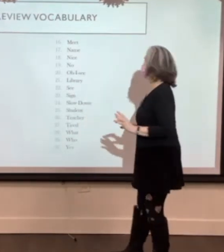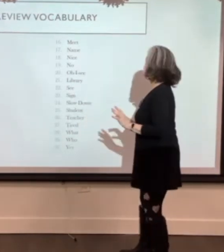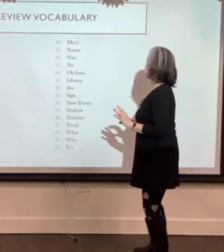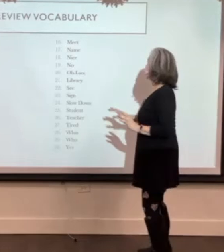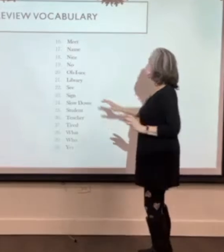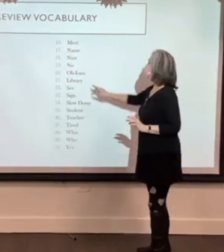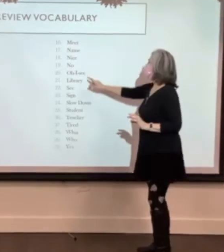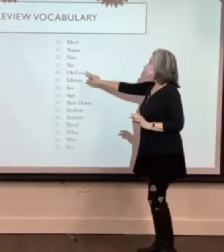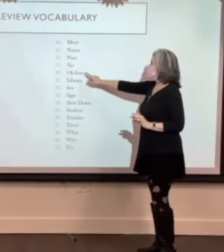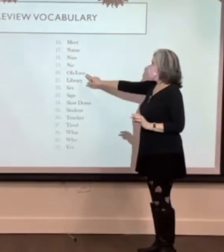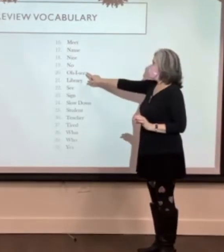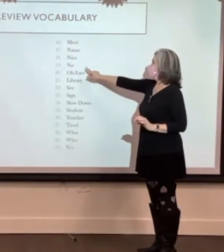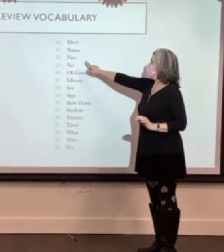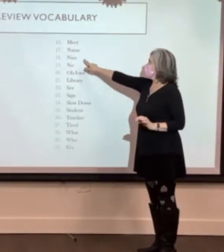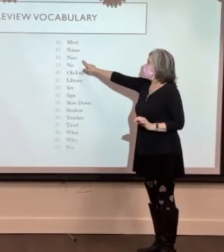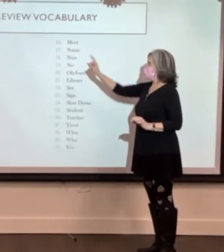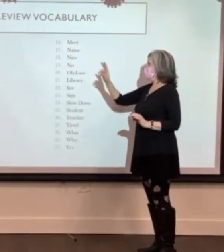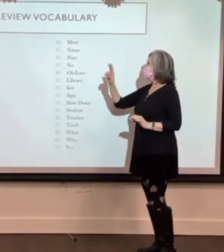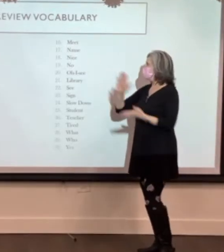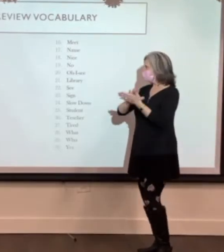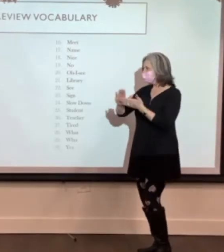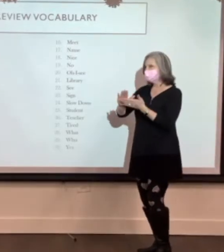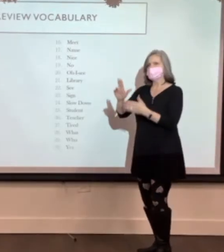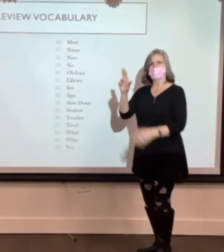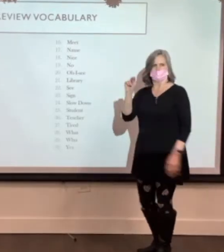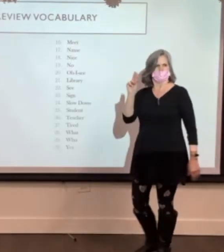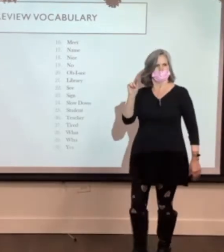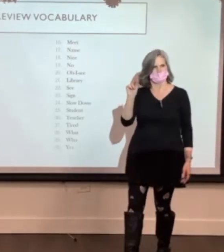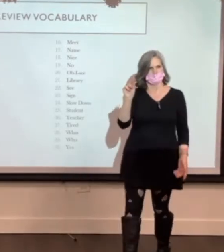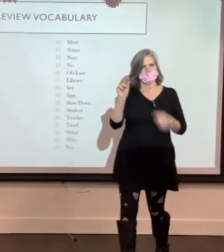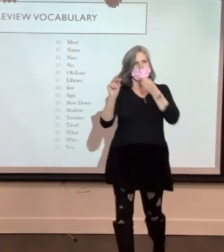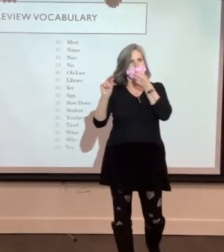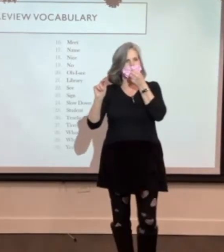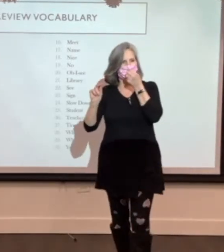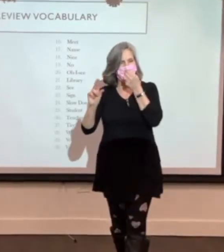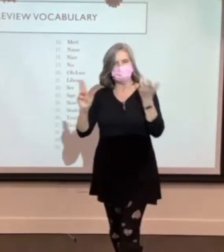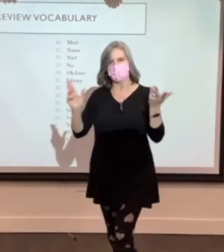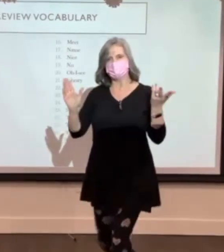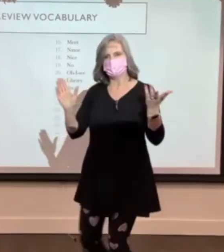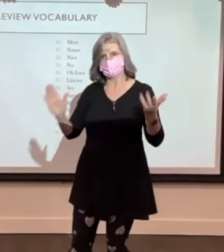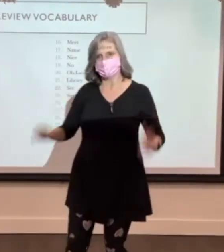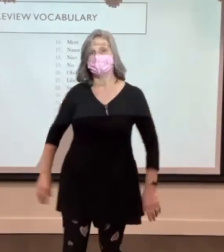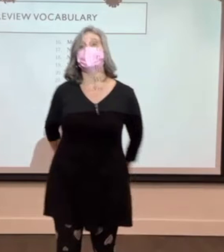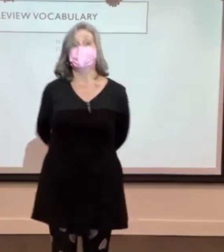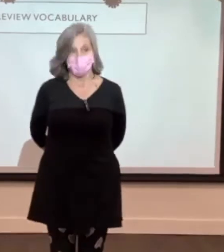vocabulary. So nice. No. Now, obviously, I had nonverbals in there, right?